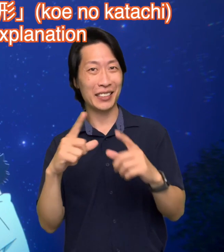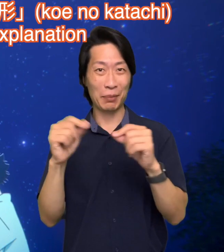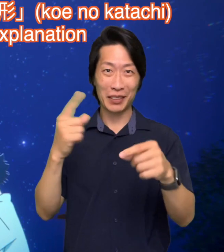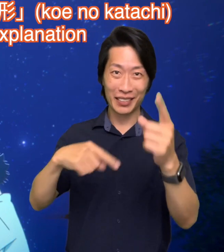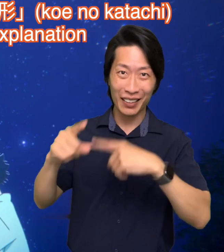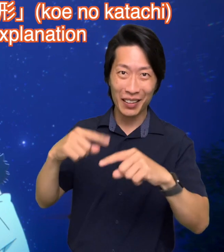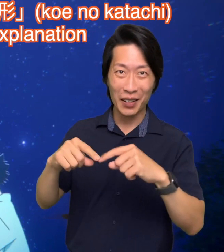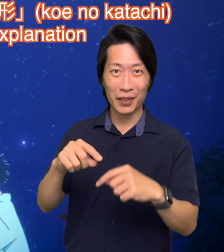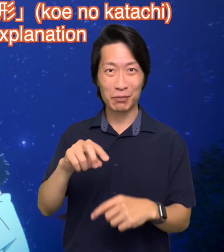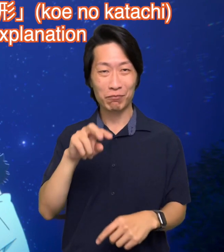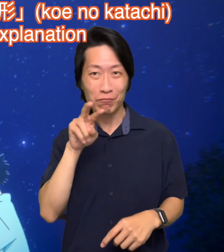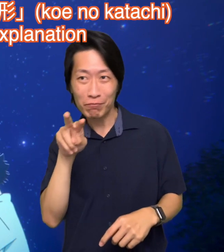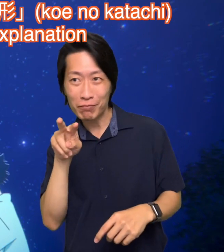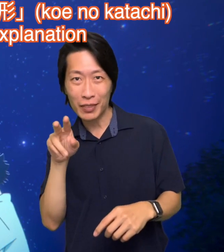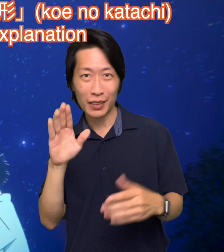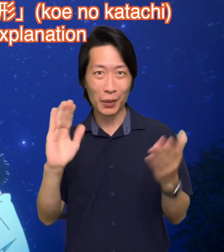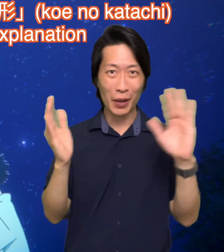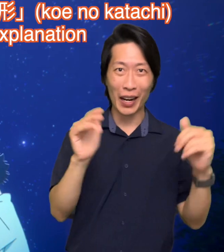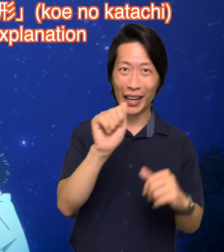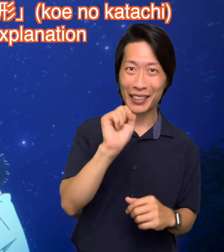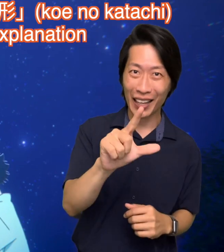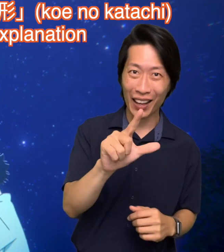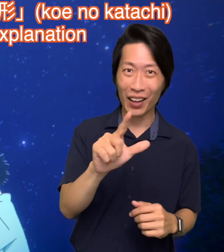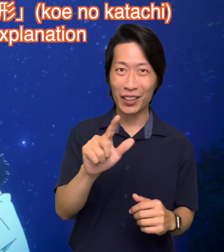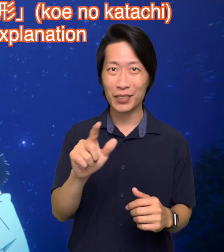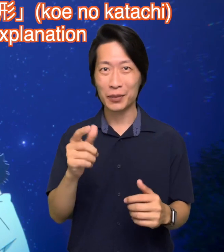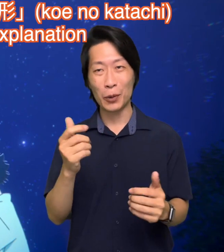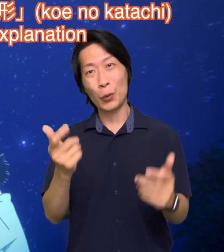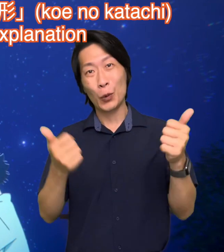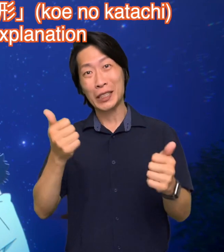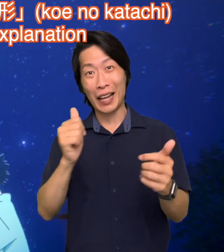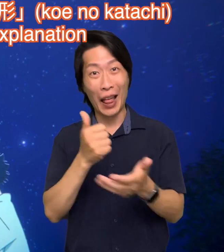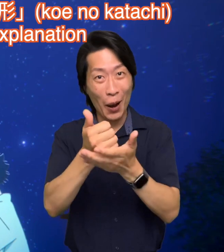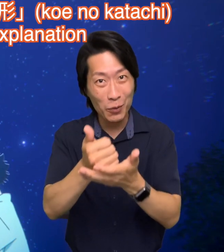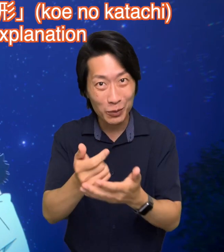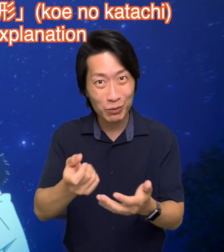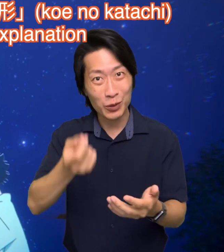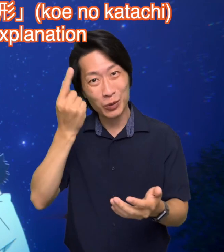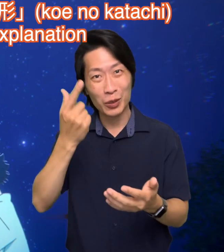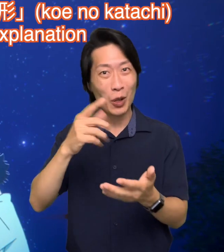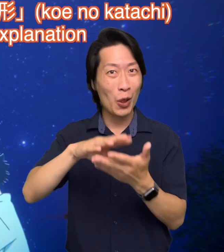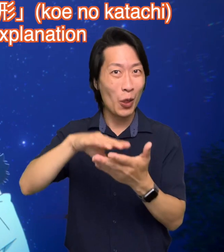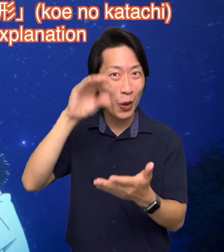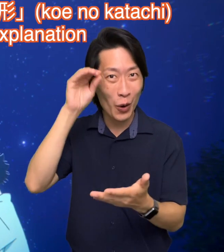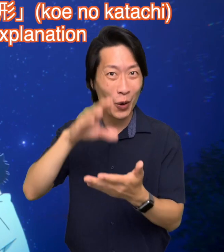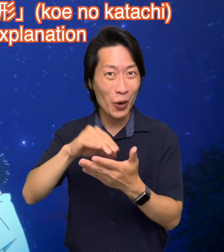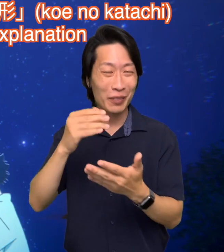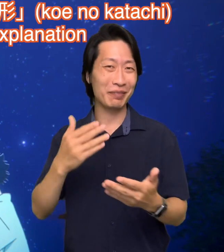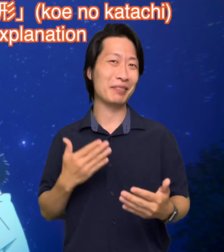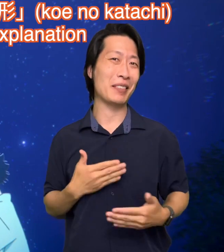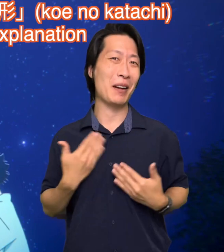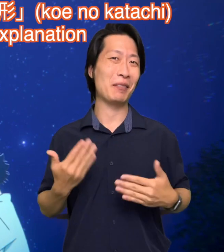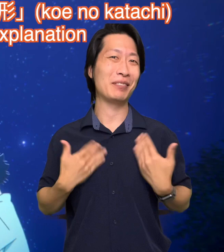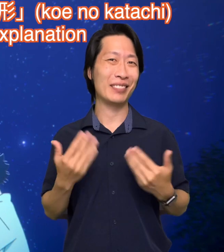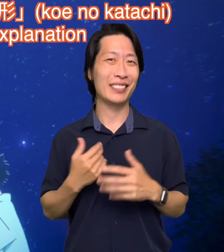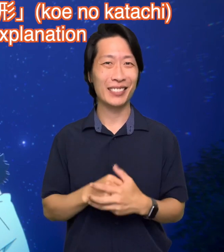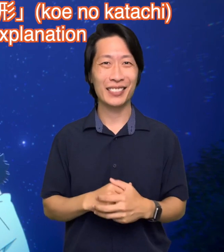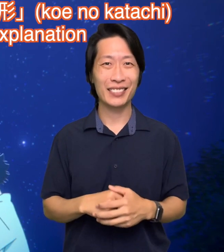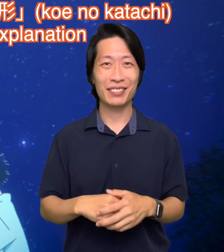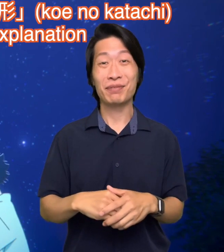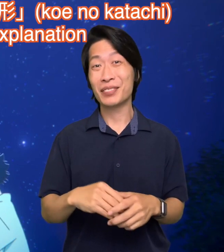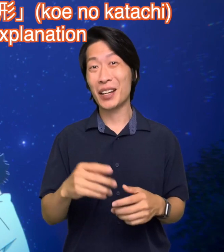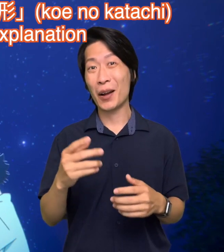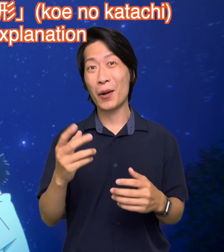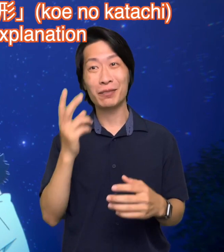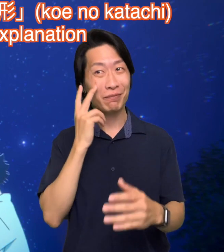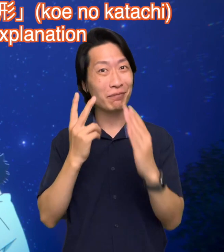and see the comparisons between ASL and JSL. So whichever signs help you learn, I'm really happy